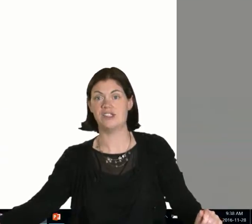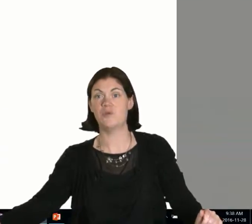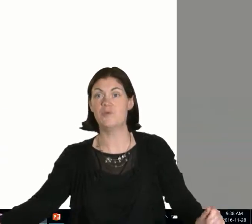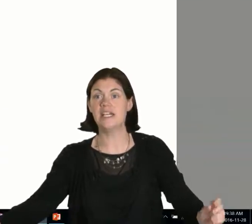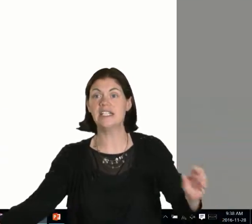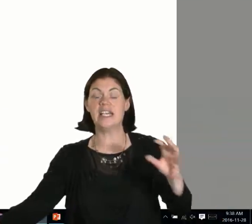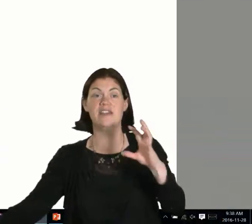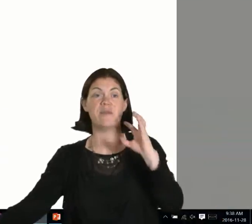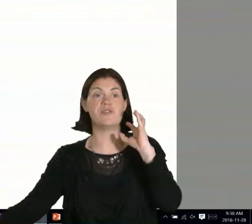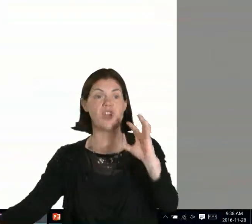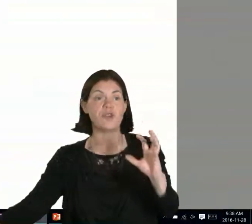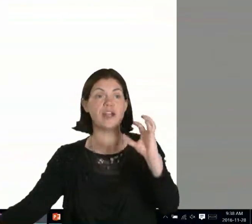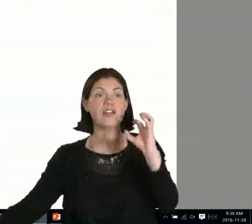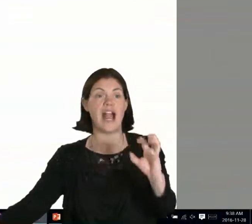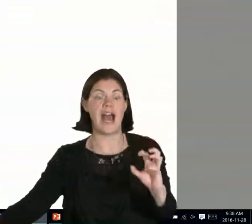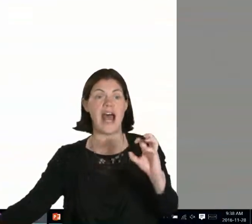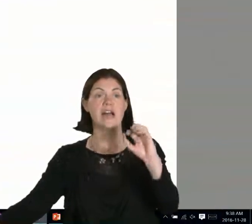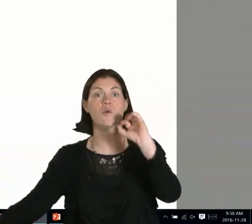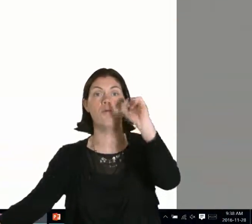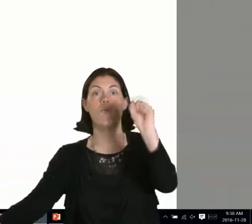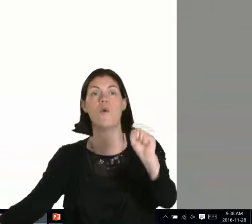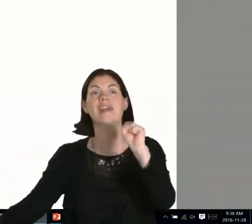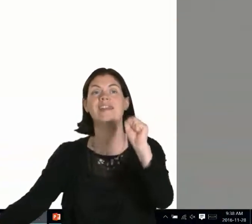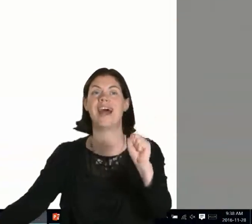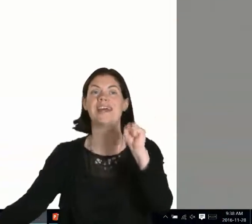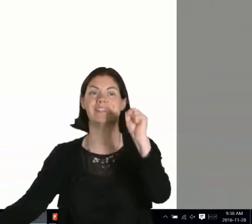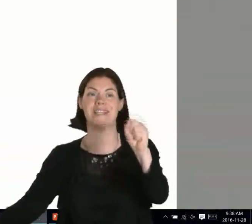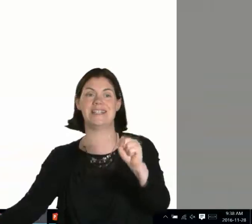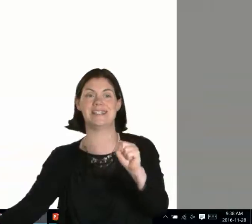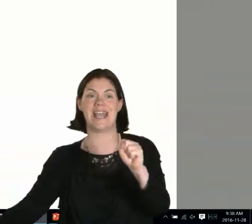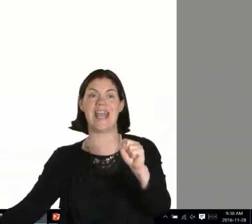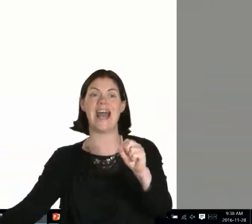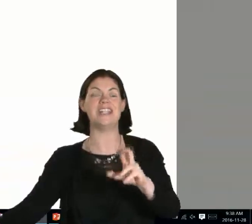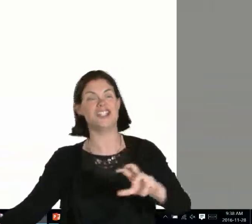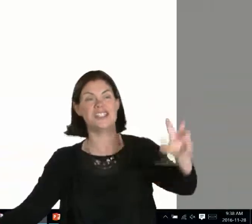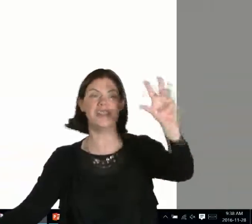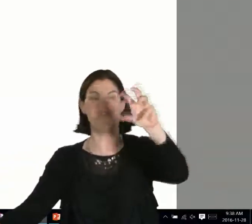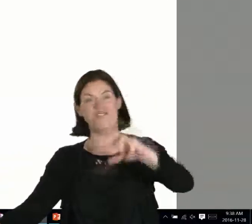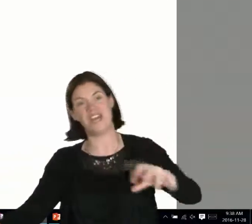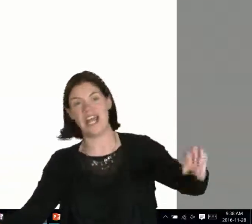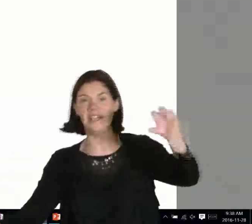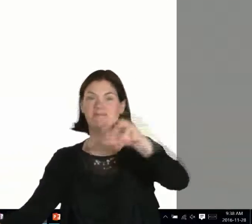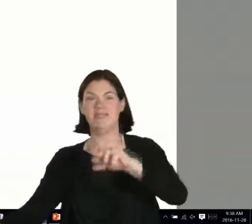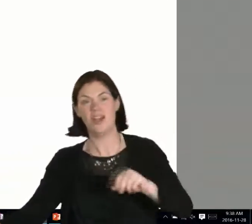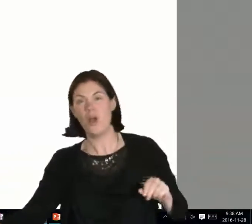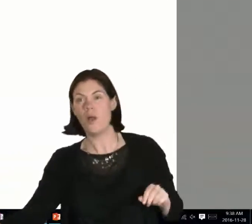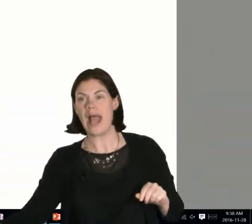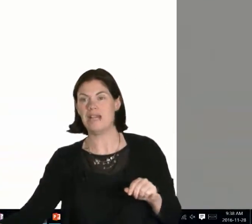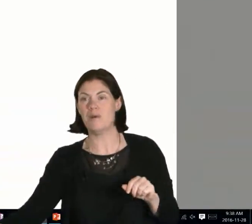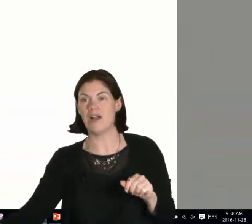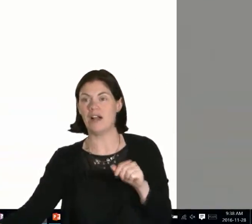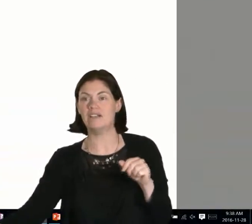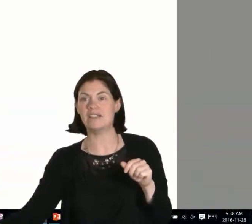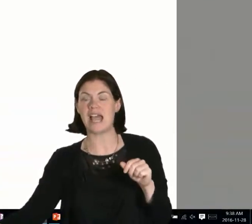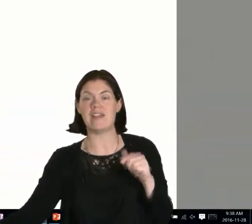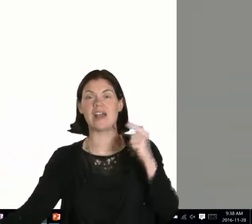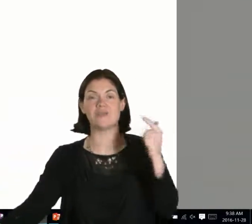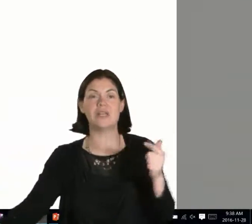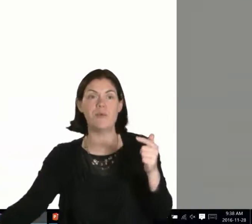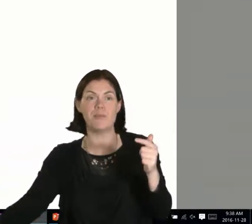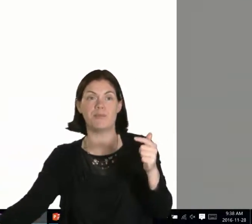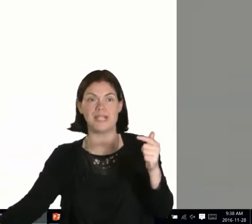Okay, so really the songwriter had one last thing to say and it just didn't fit in anywhere else.